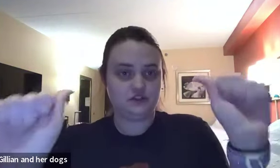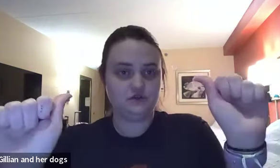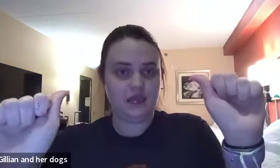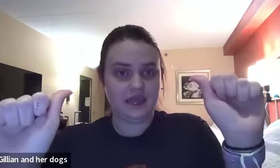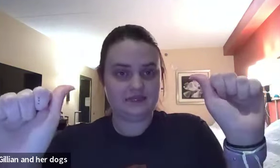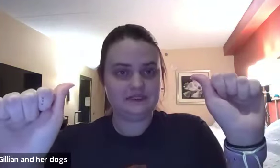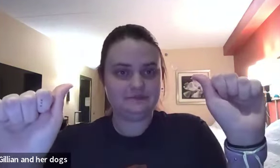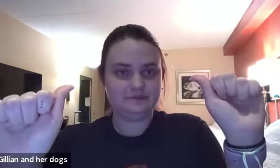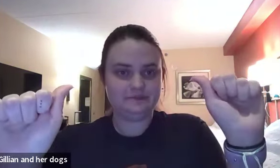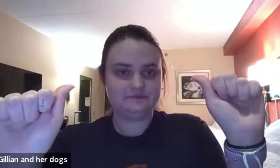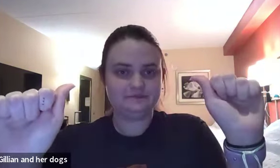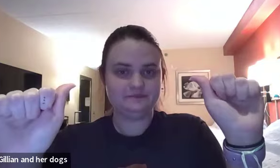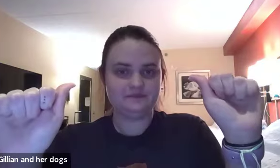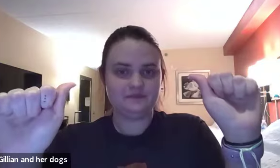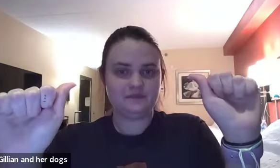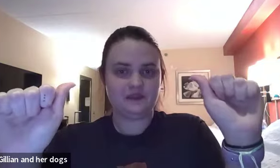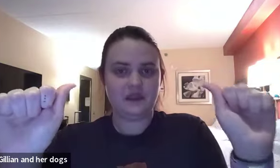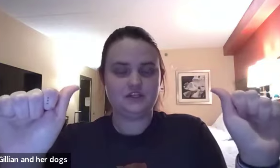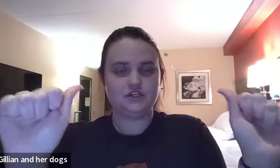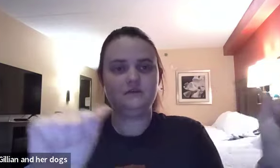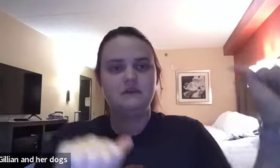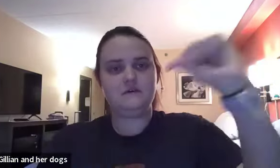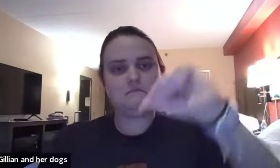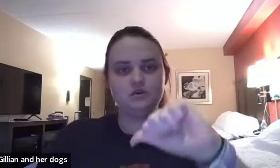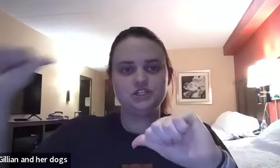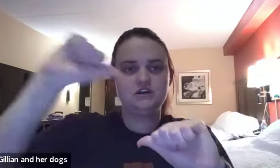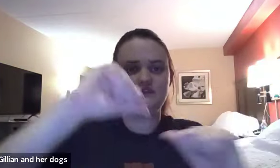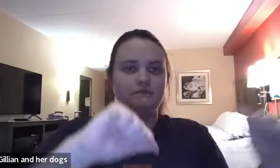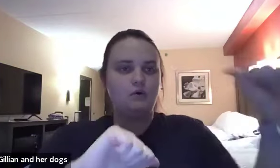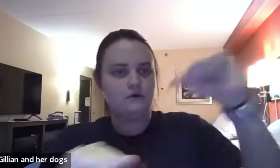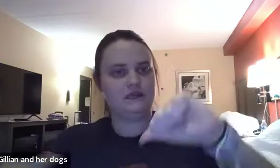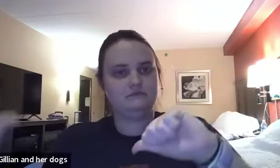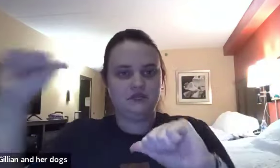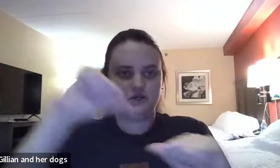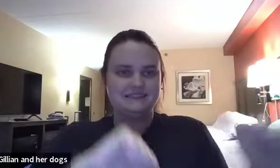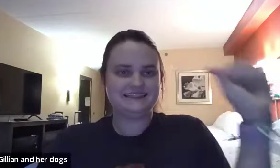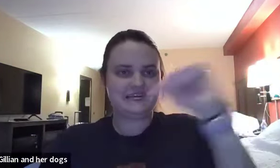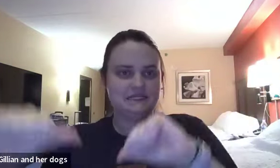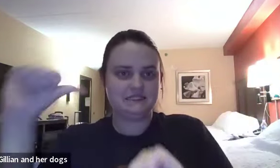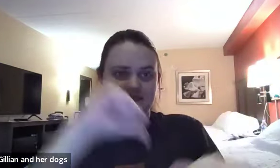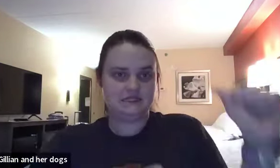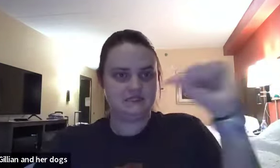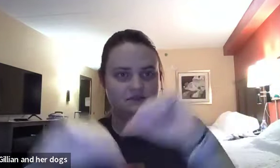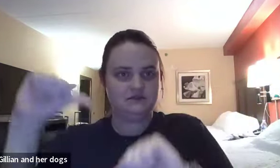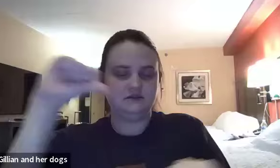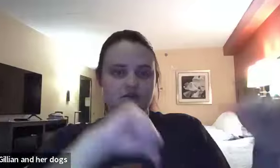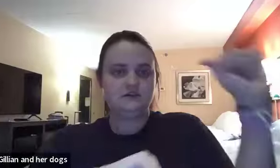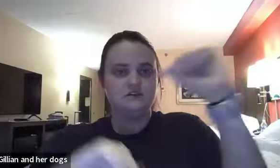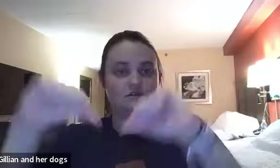2 A's, and you're going to make the motion of like pouring in beakers. Scientist. So this